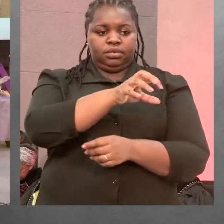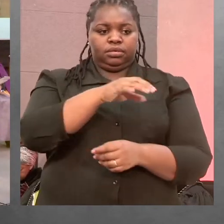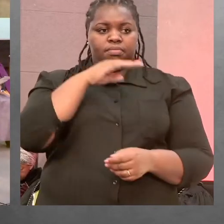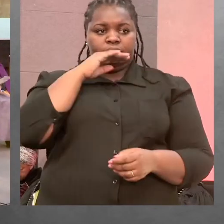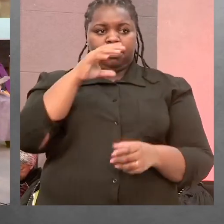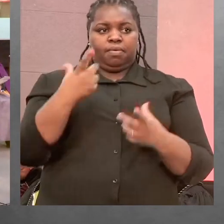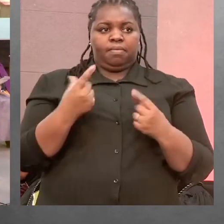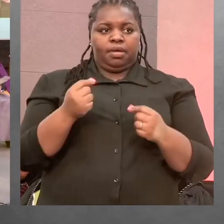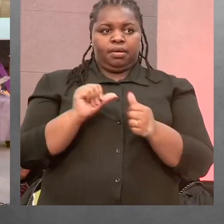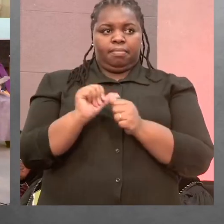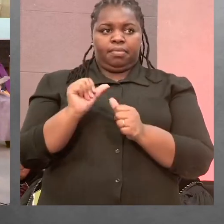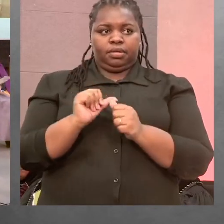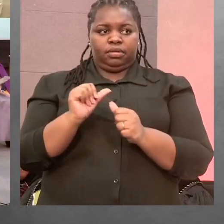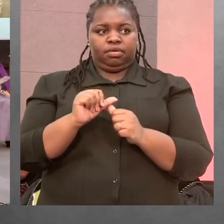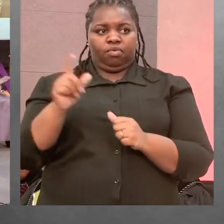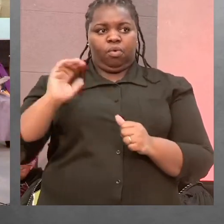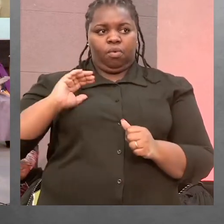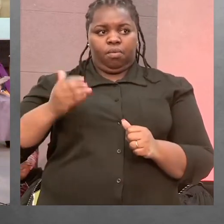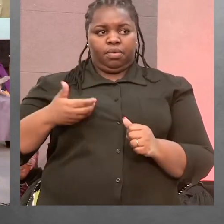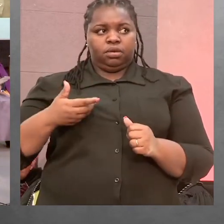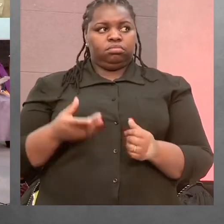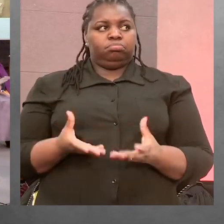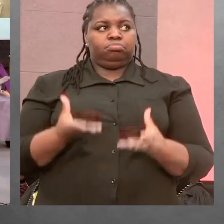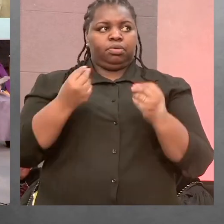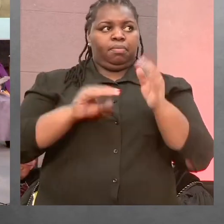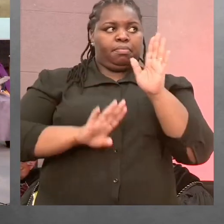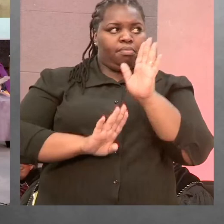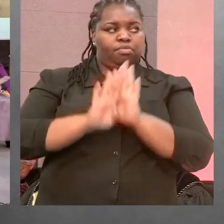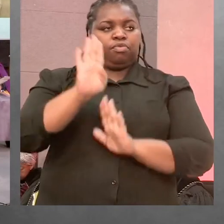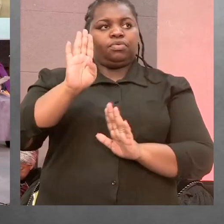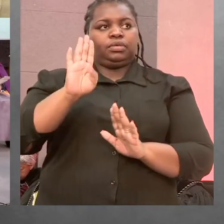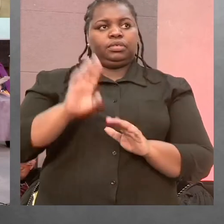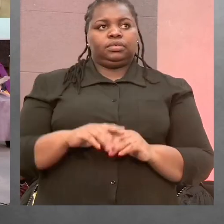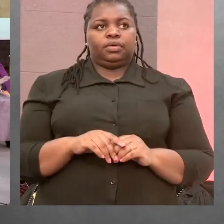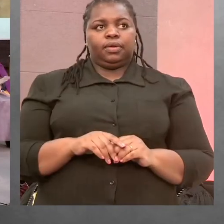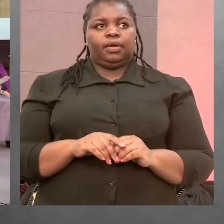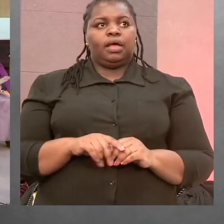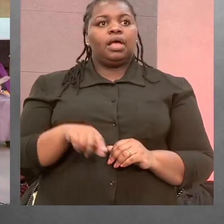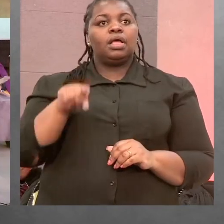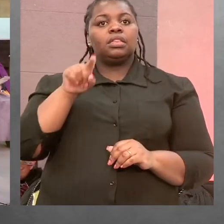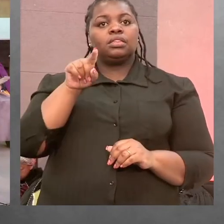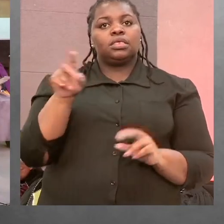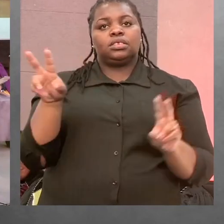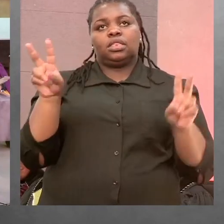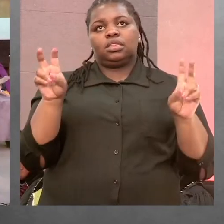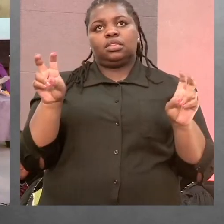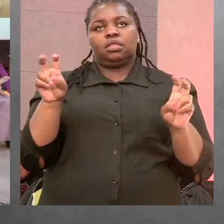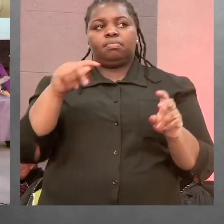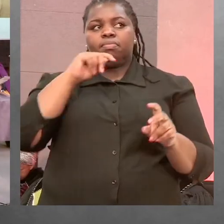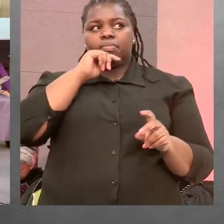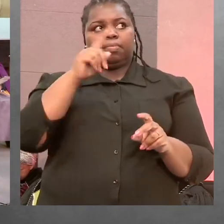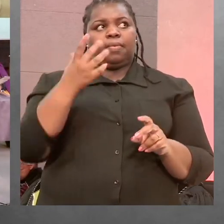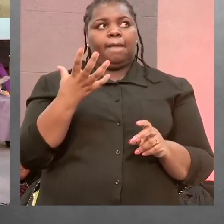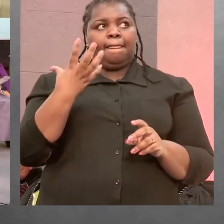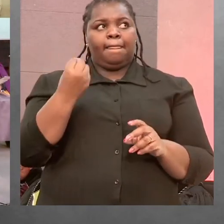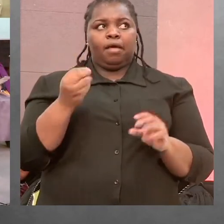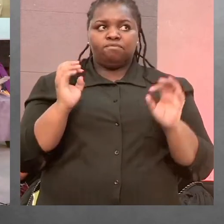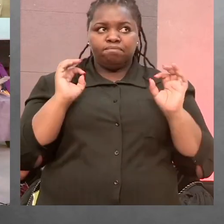Better for Women's Improved Resilience. This theme has profound